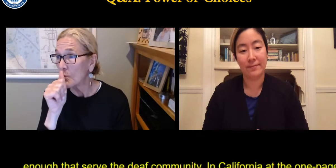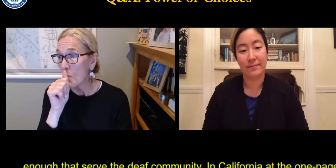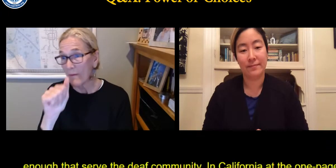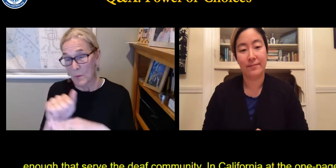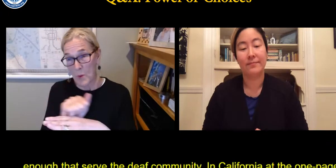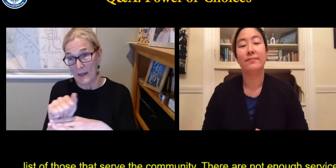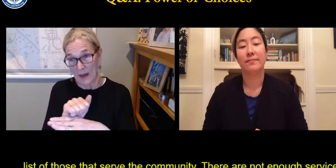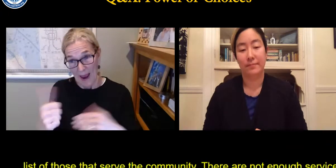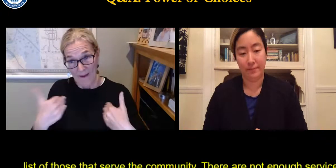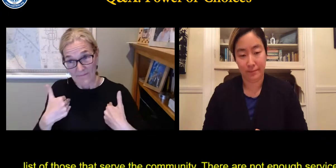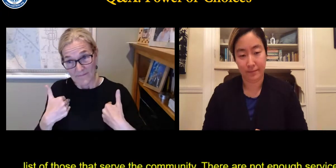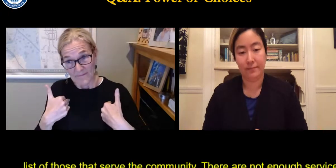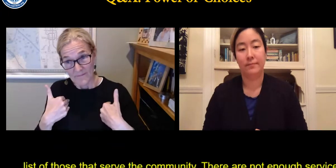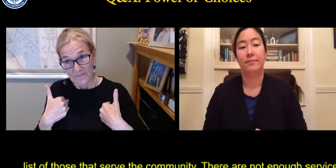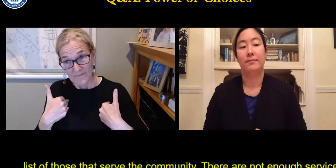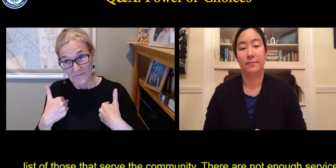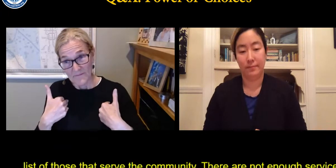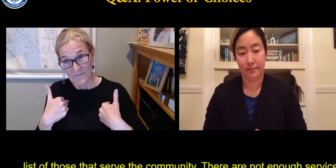practices.